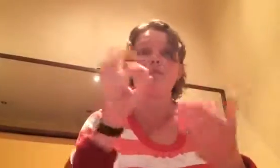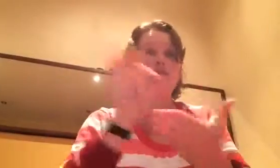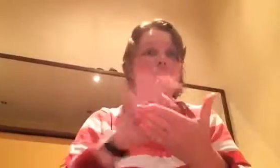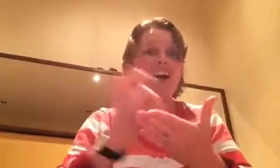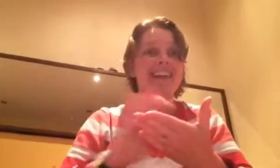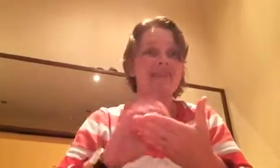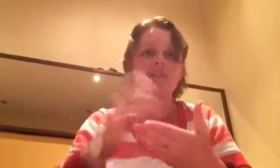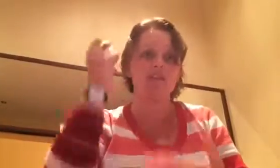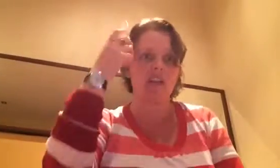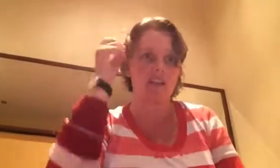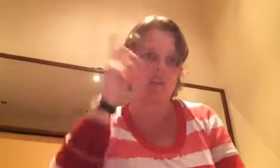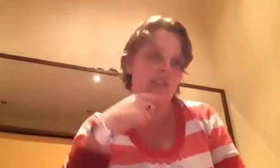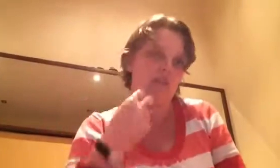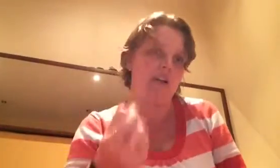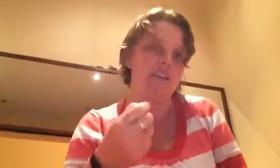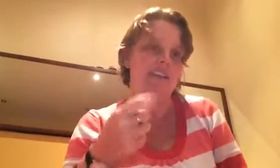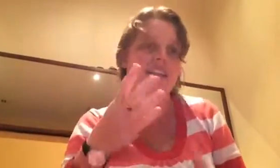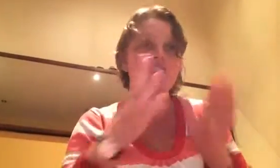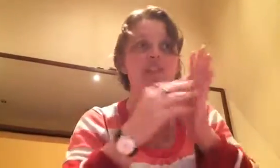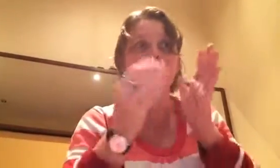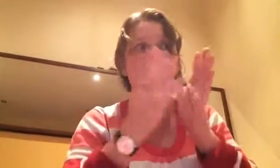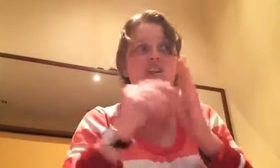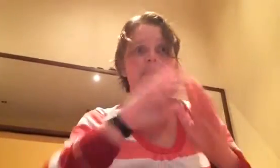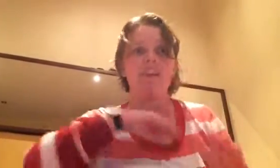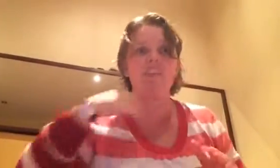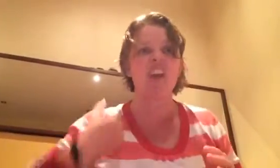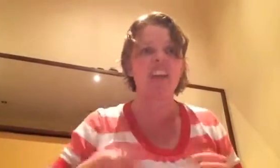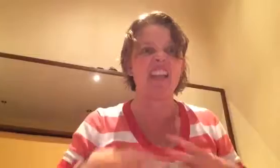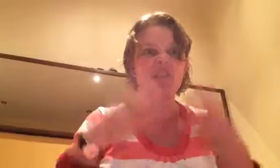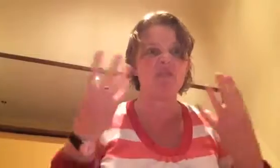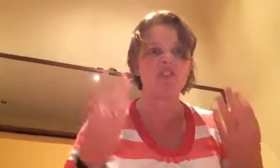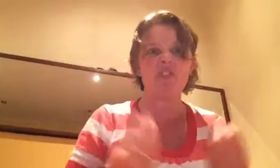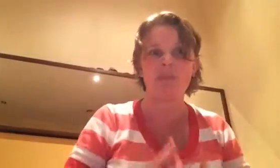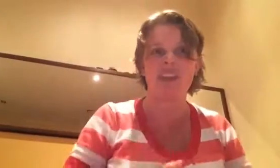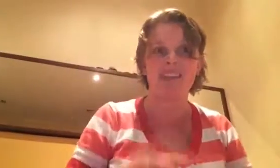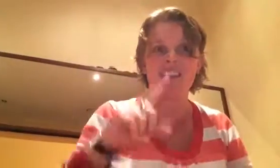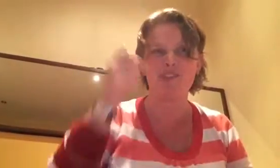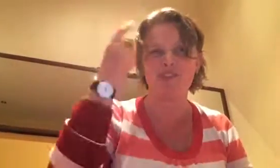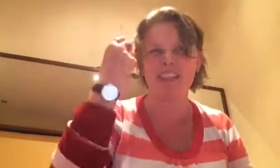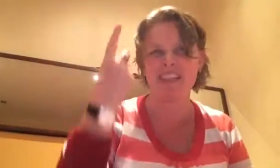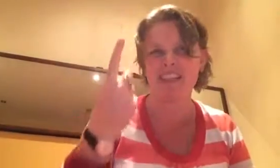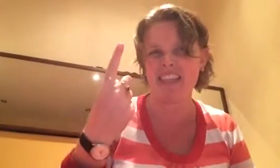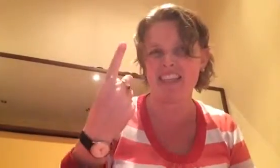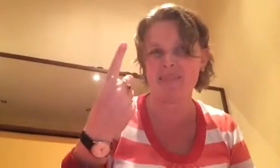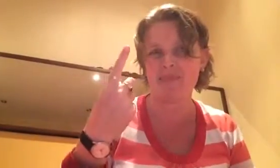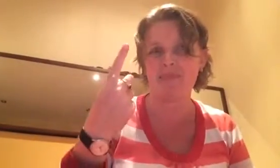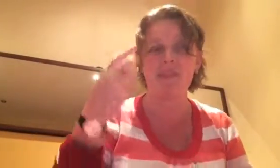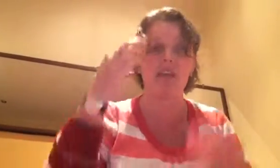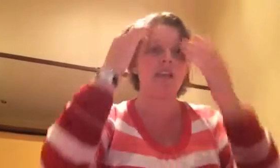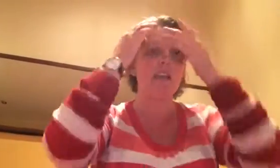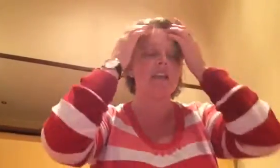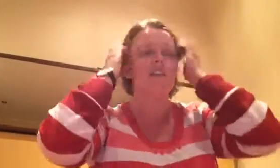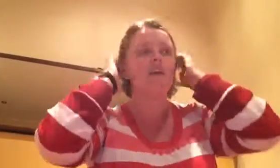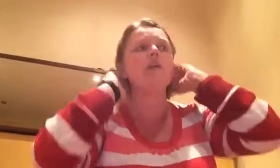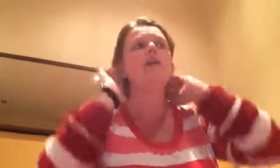children write, but they don't understand what they're writing. It's just sort of like copying Chinese or something that you don't really understand, okay? So